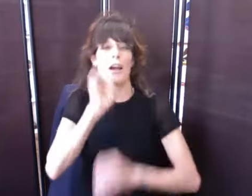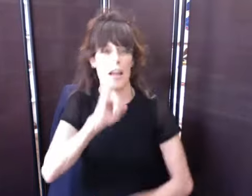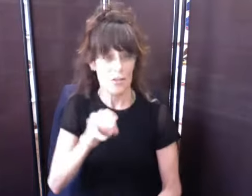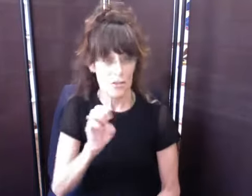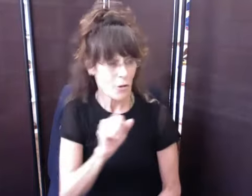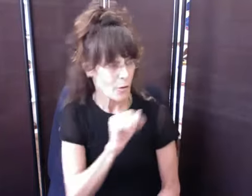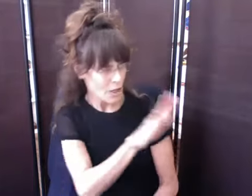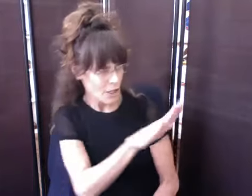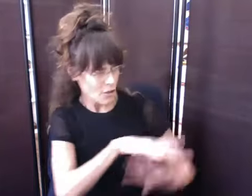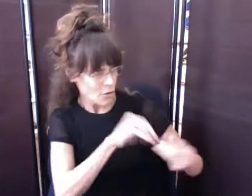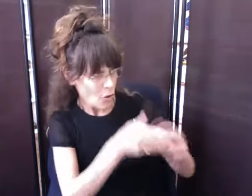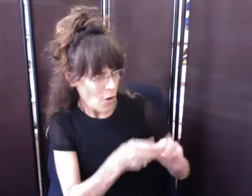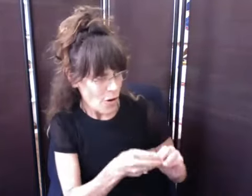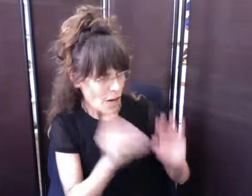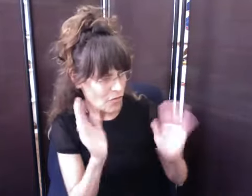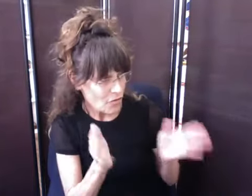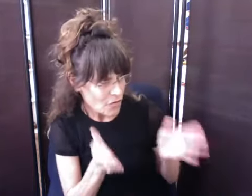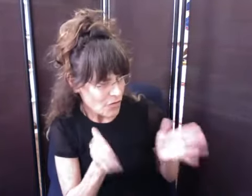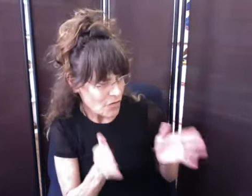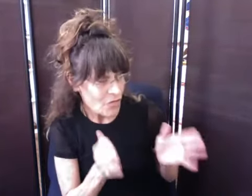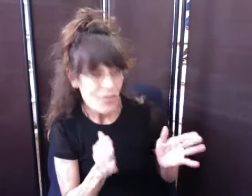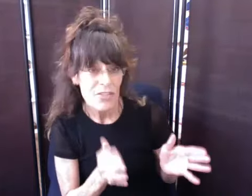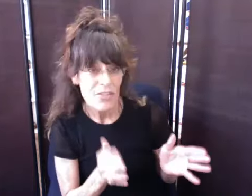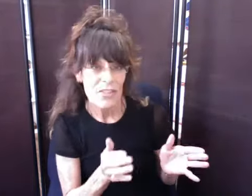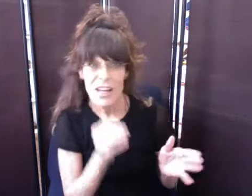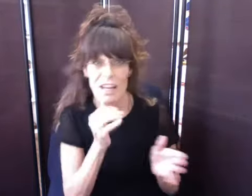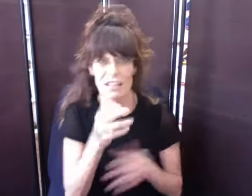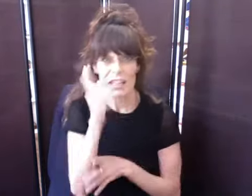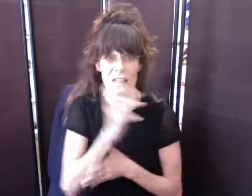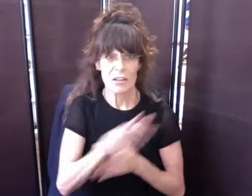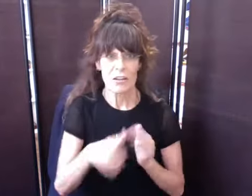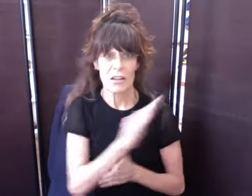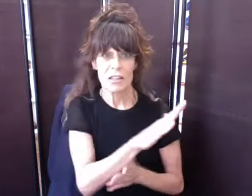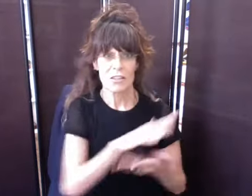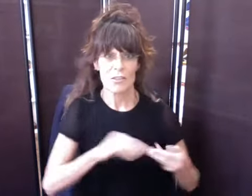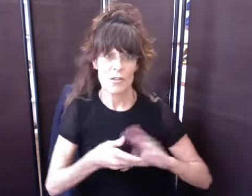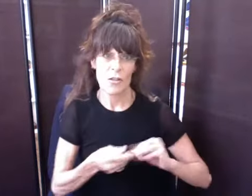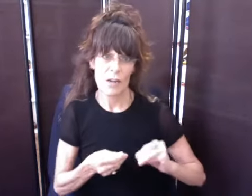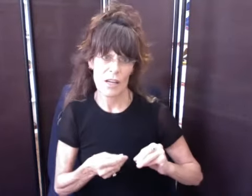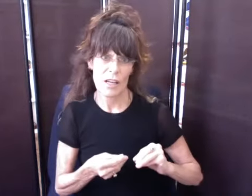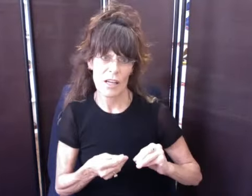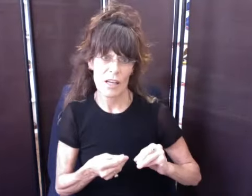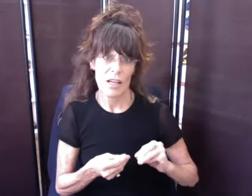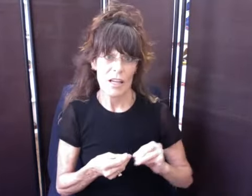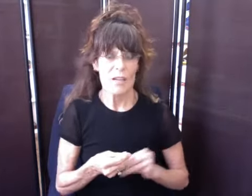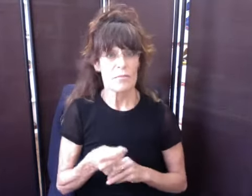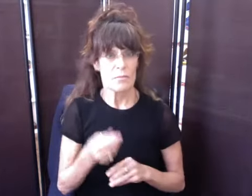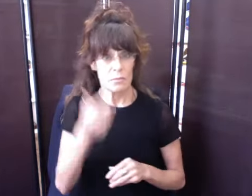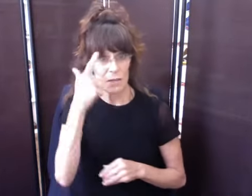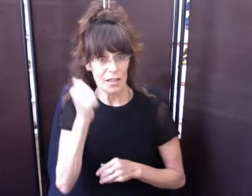And sure enough, at the end of his story, which, by the way, I didn't hear it all because I had learned that I was going to have to talk after he spoke to him. So I was